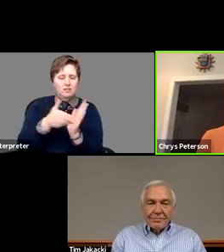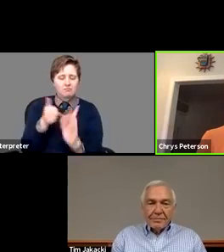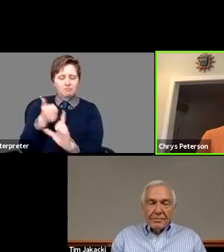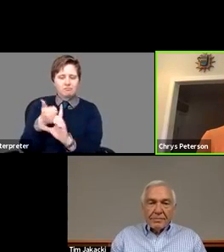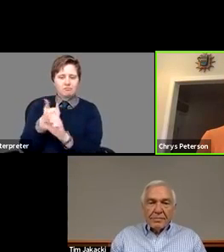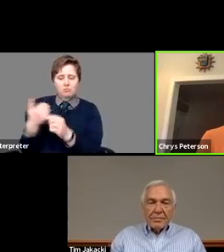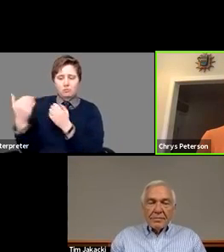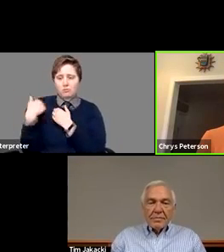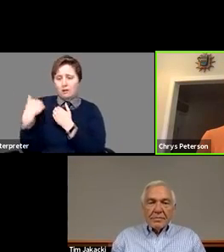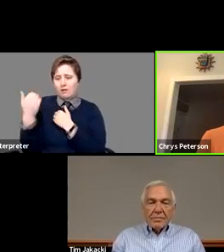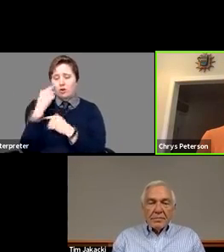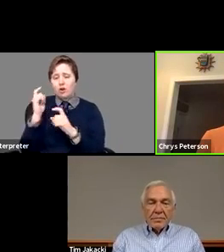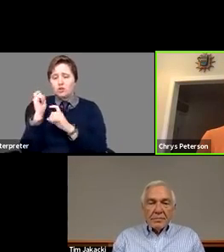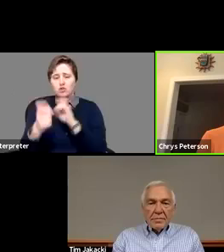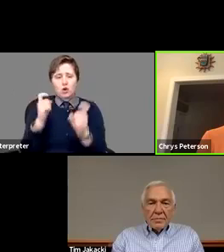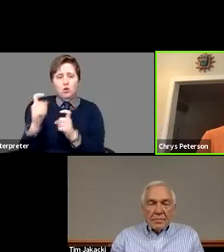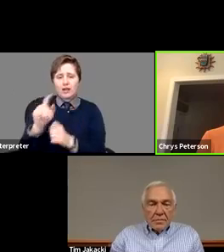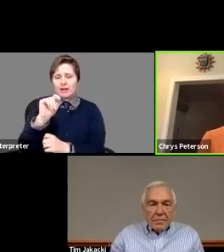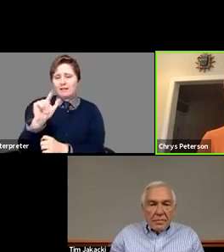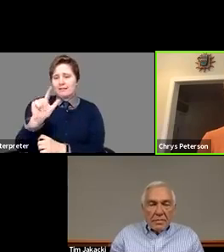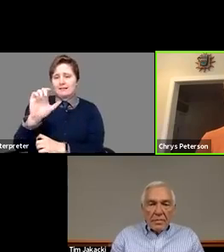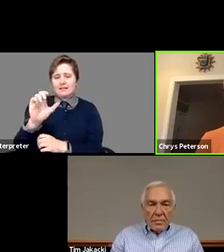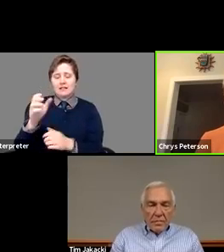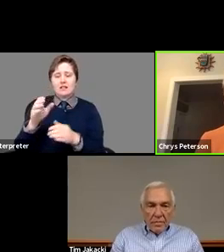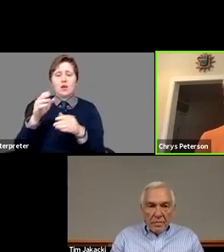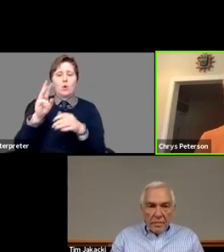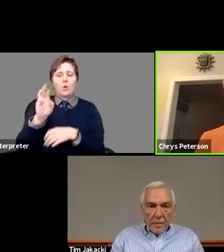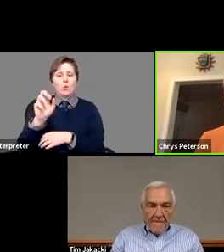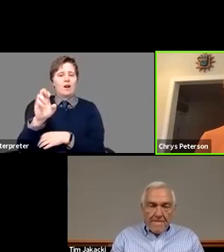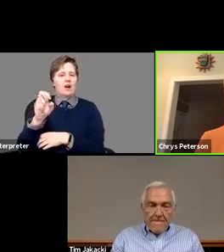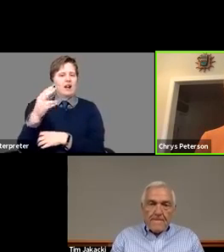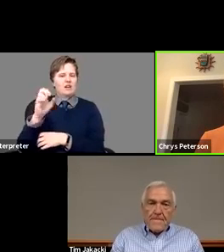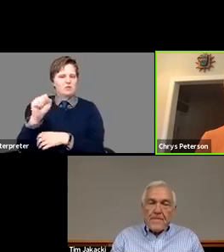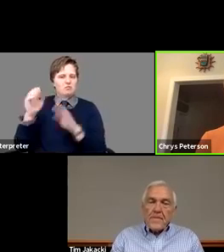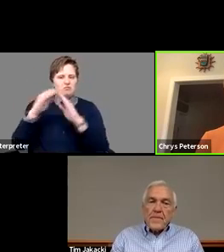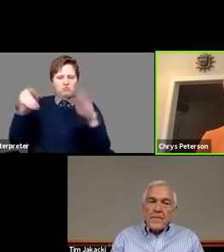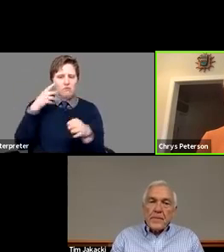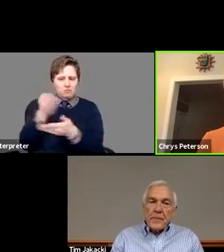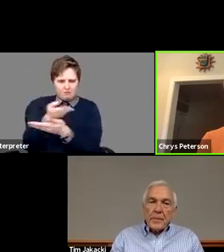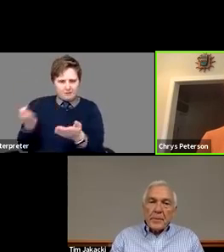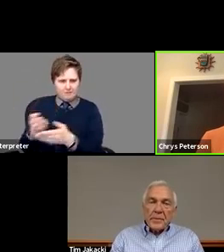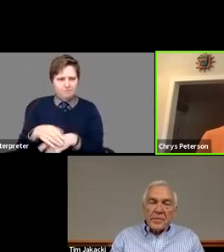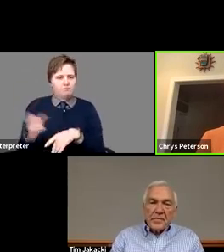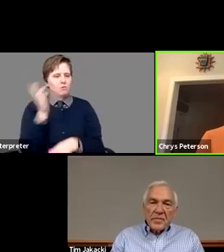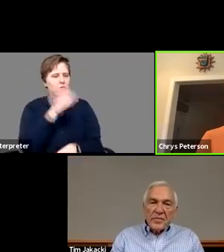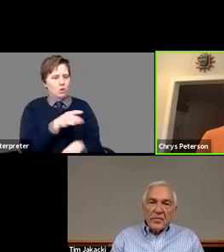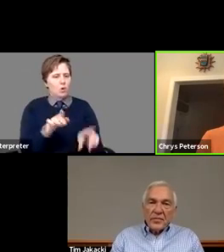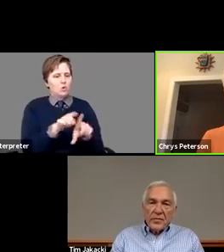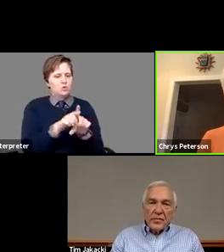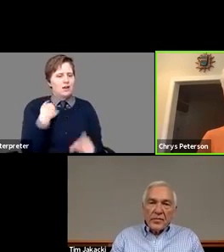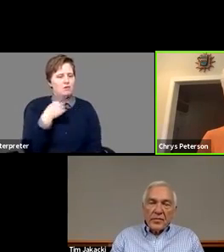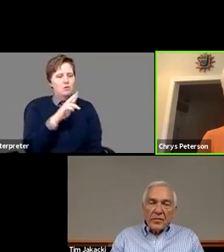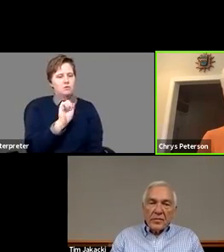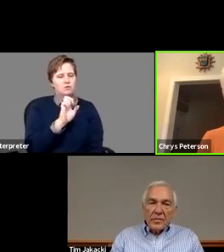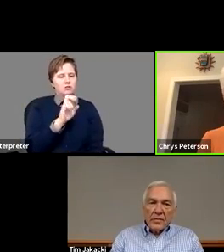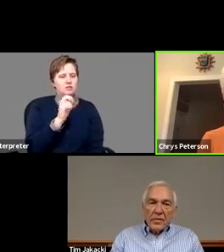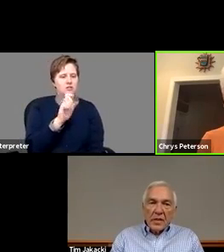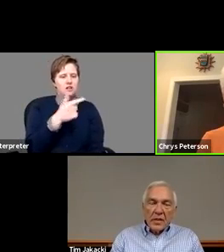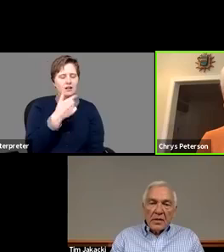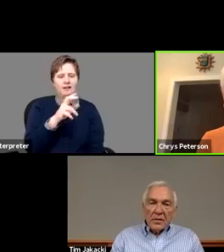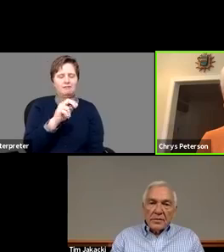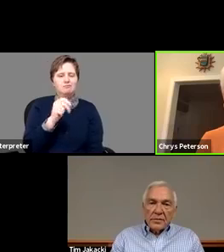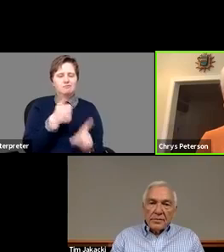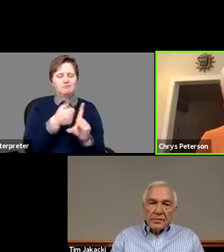up the Donate TLC Supply Warehouse, and Rachel Gagnon, Executive Director of Toledo-Lucas County